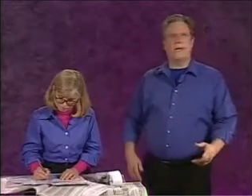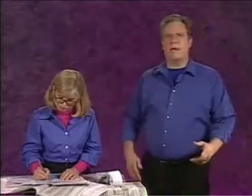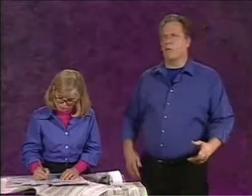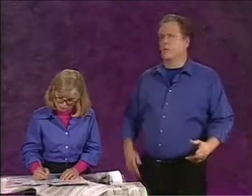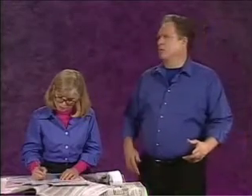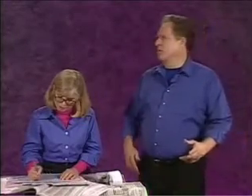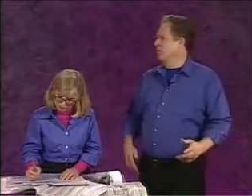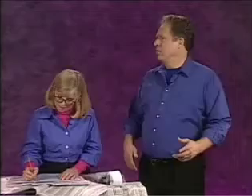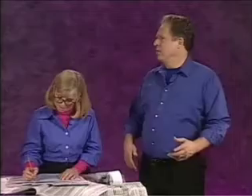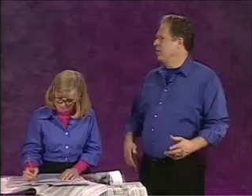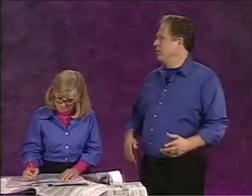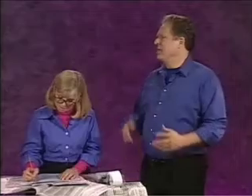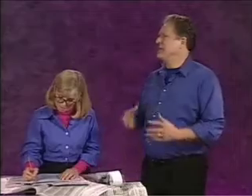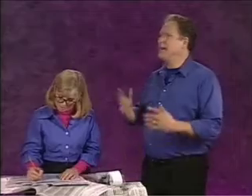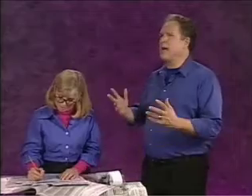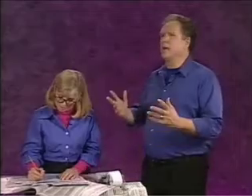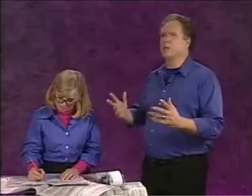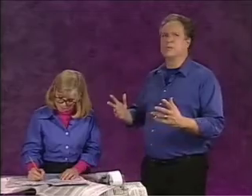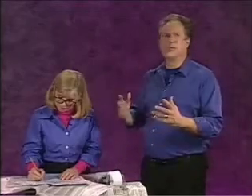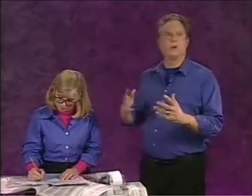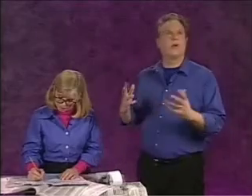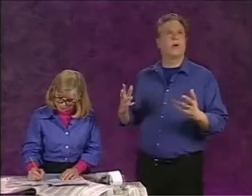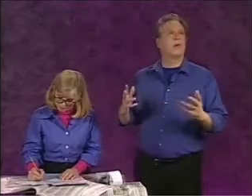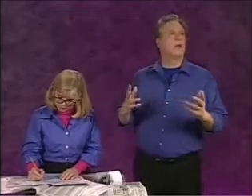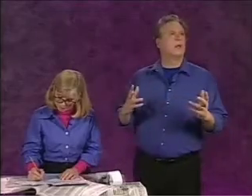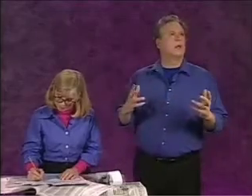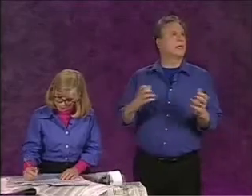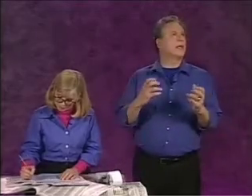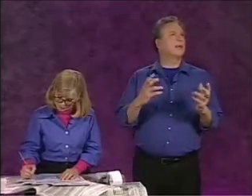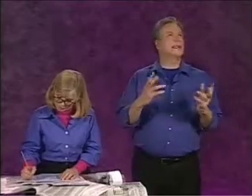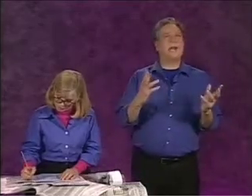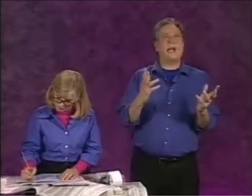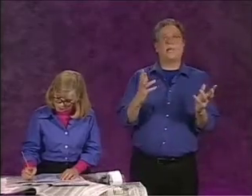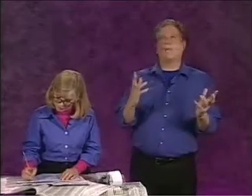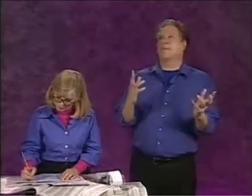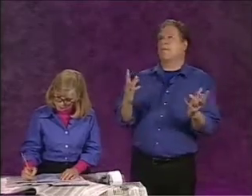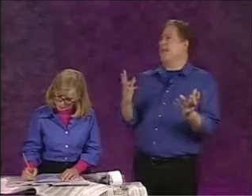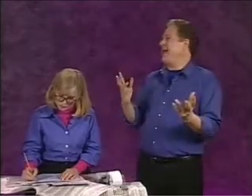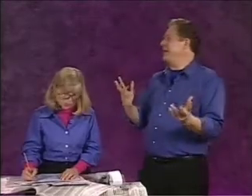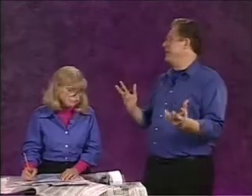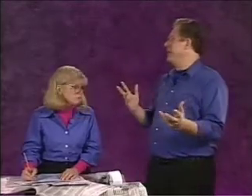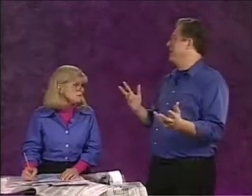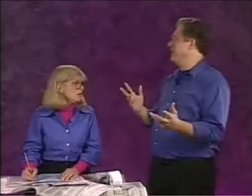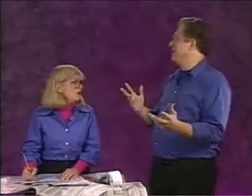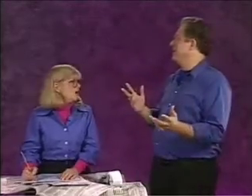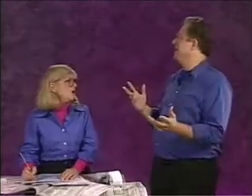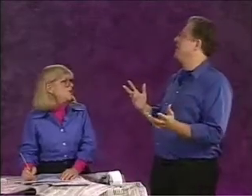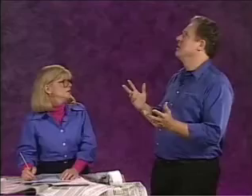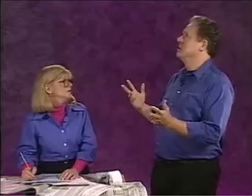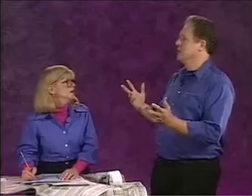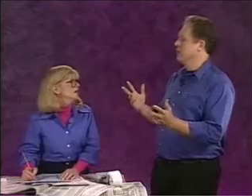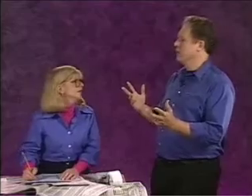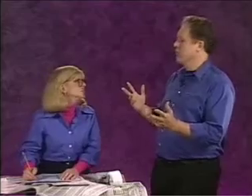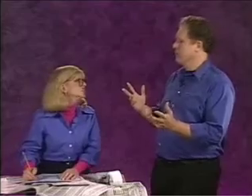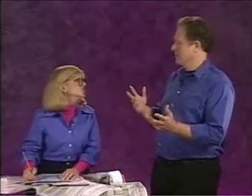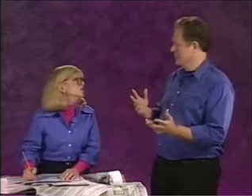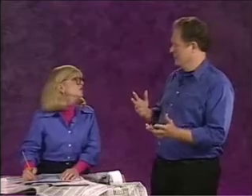sound? Huh? That sound. Don't you hear it? It's like I'm standing in the middle of a factory. Oh, I'm sorry. That's just my